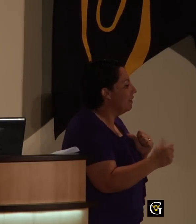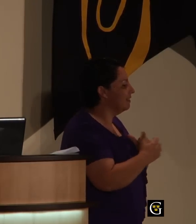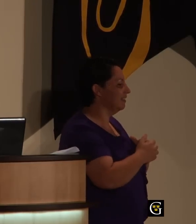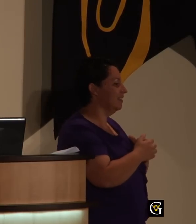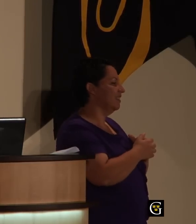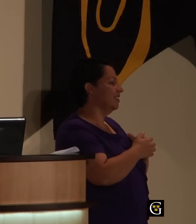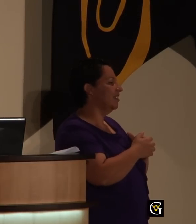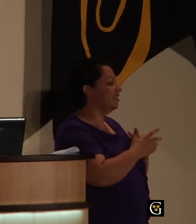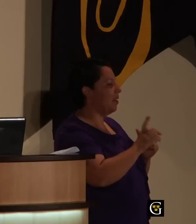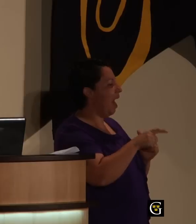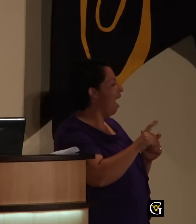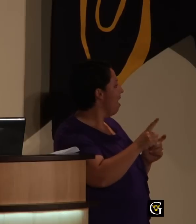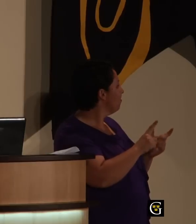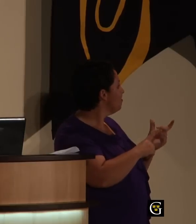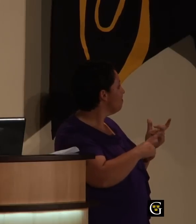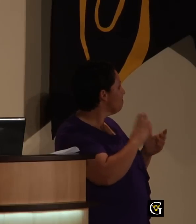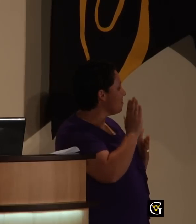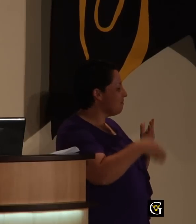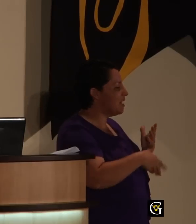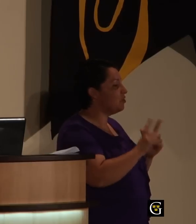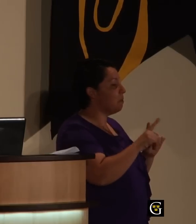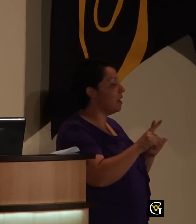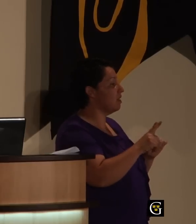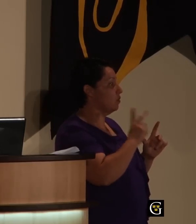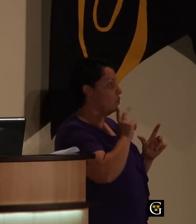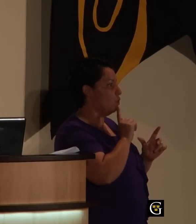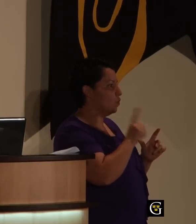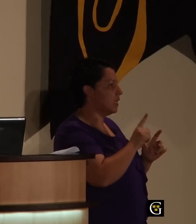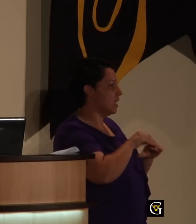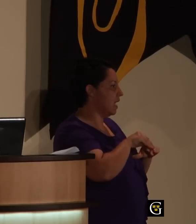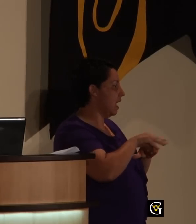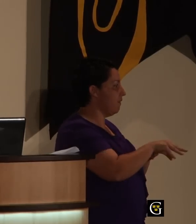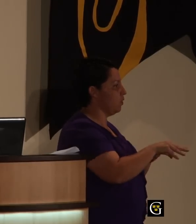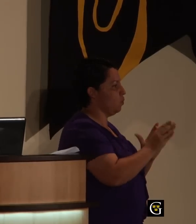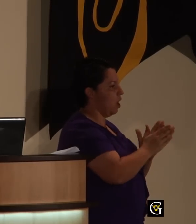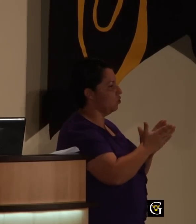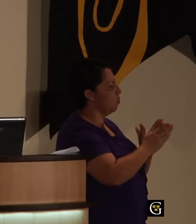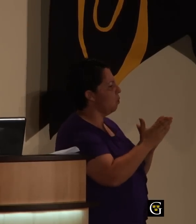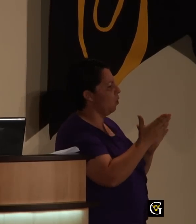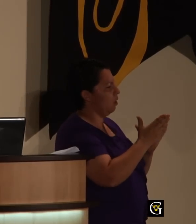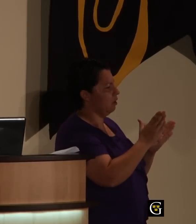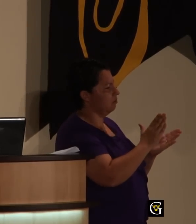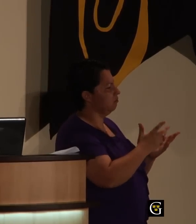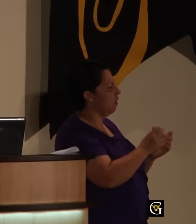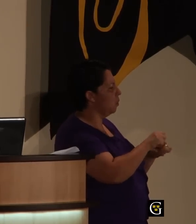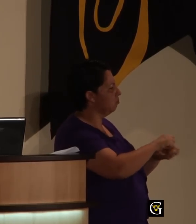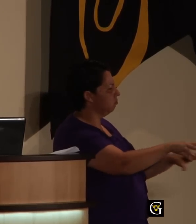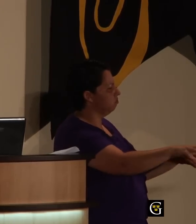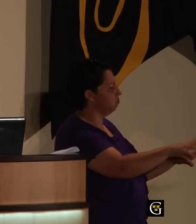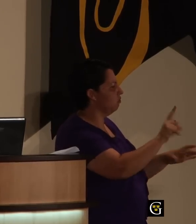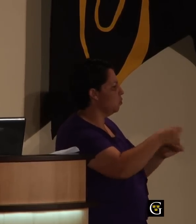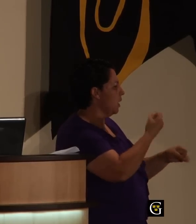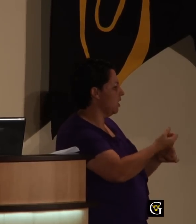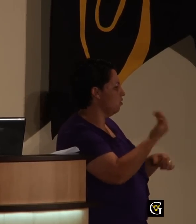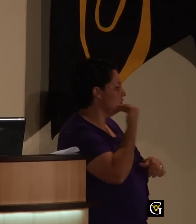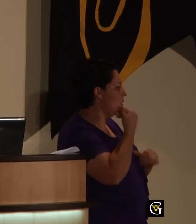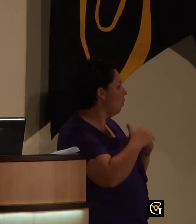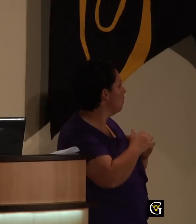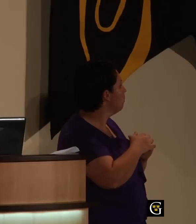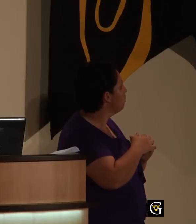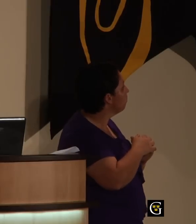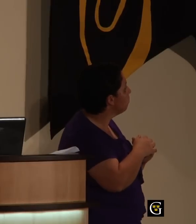here. There's a very influential book that came out something like 20 years ago by Robert Putnam called Only